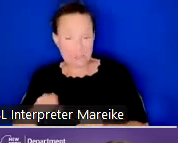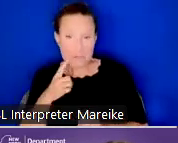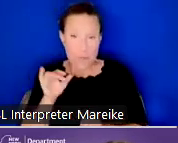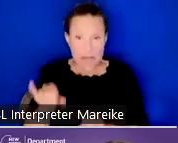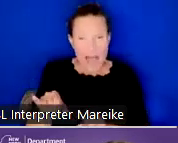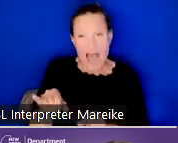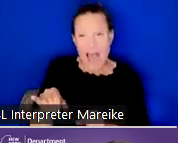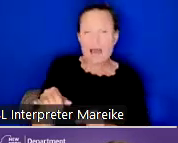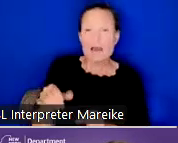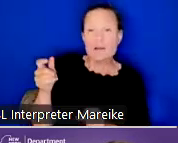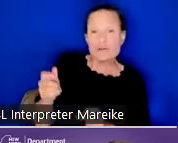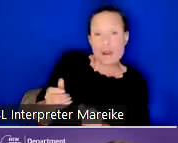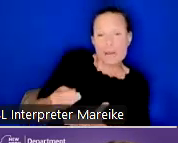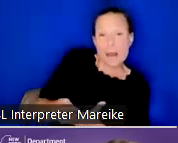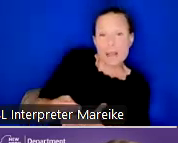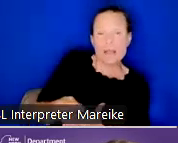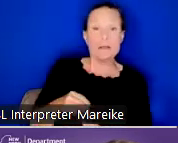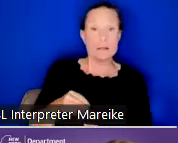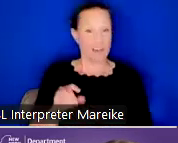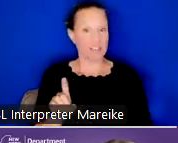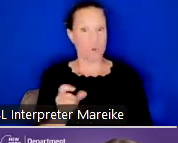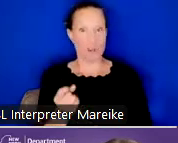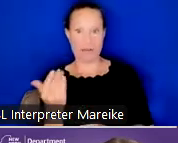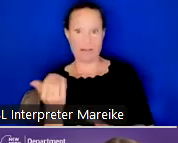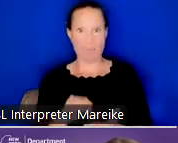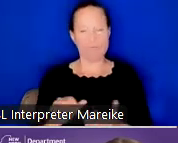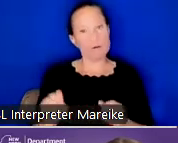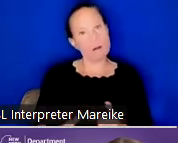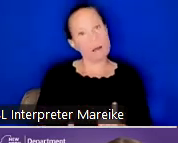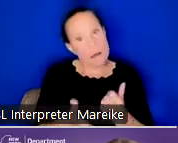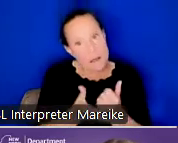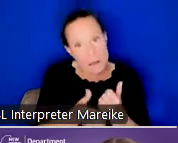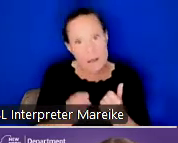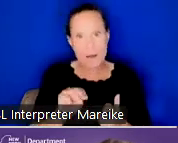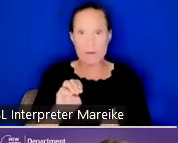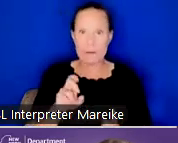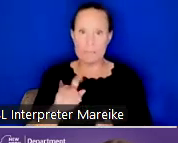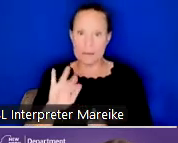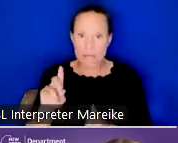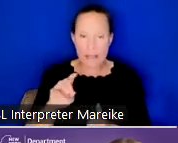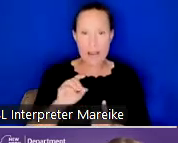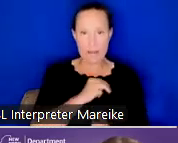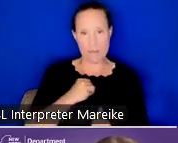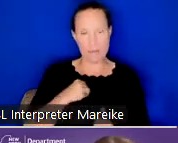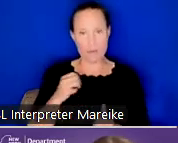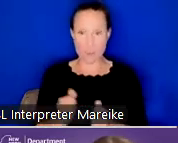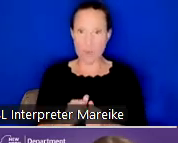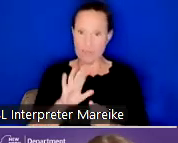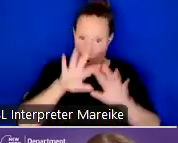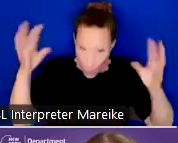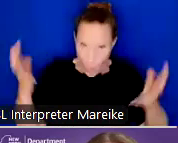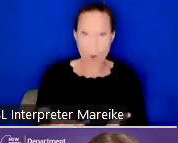where the waiver can be very essential in helping Medicaid members with their complete needs.